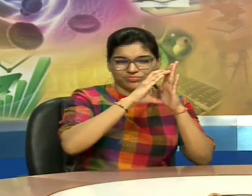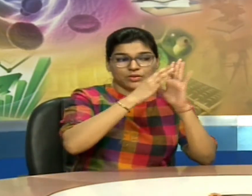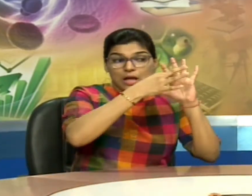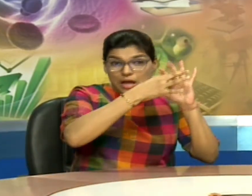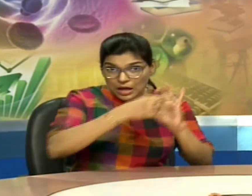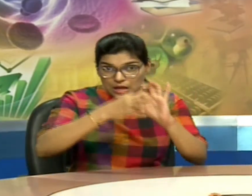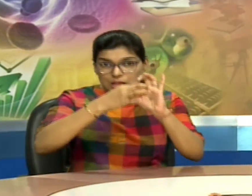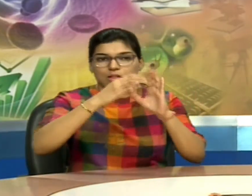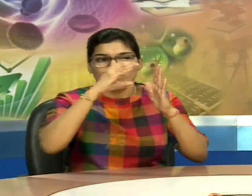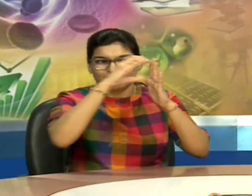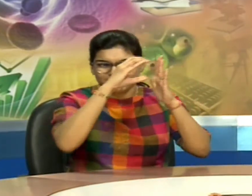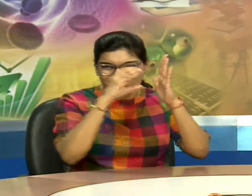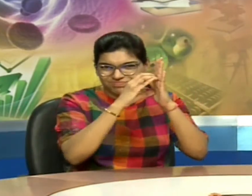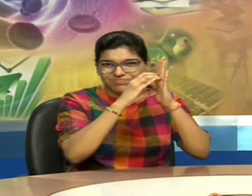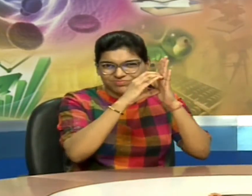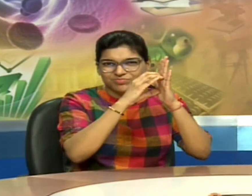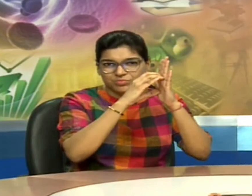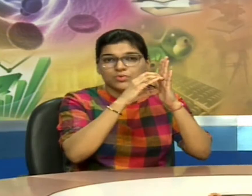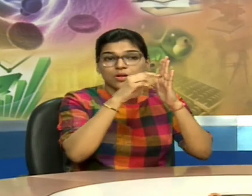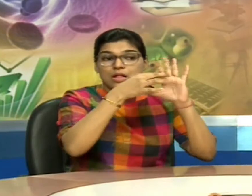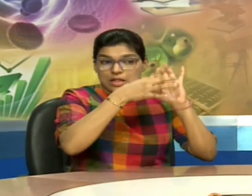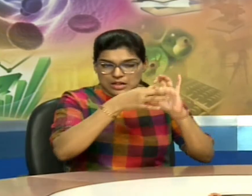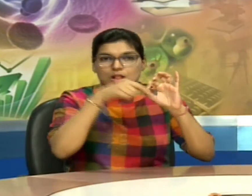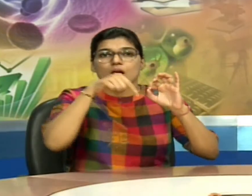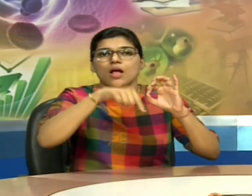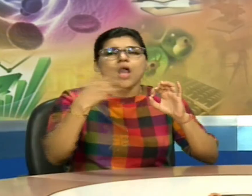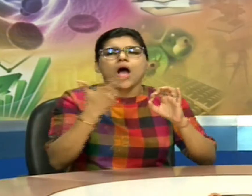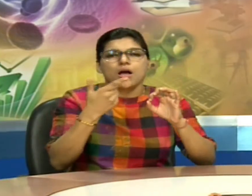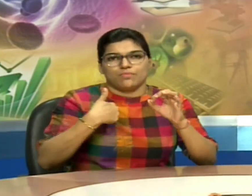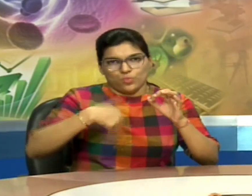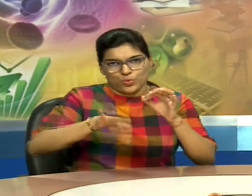Like we already have seen the poem. Now this is the